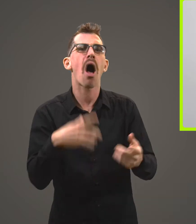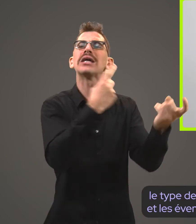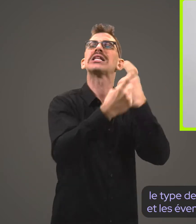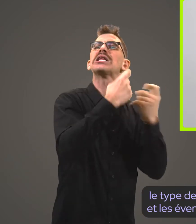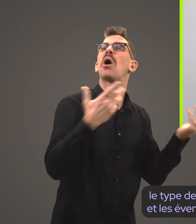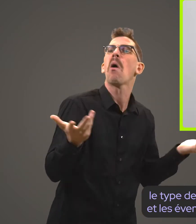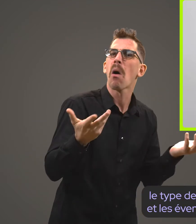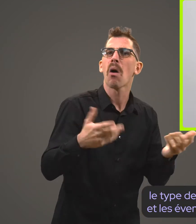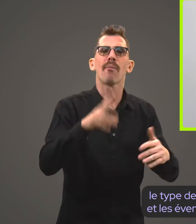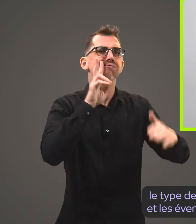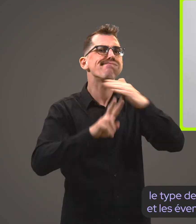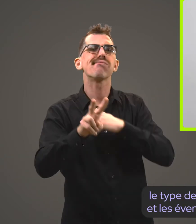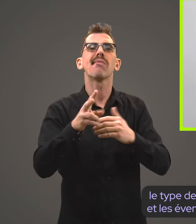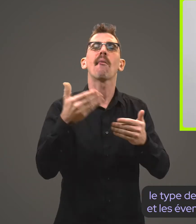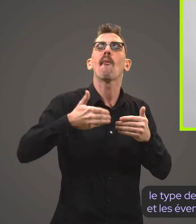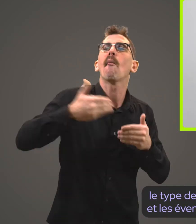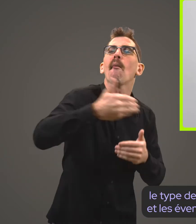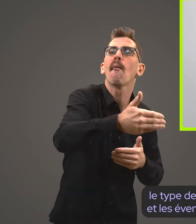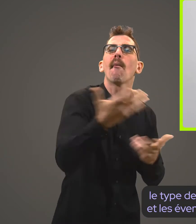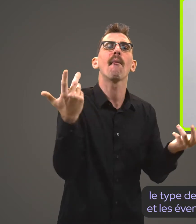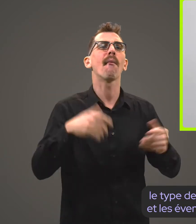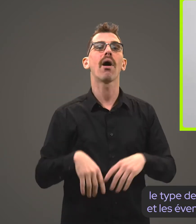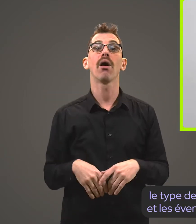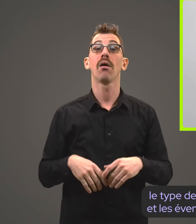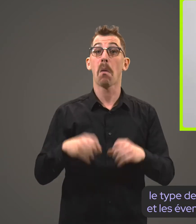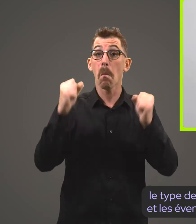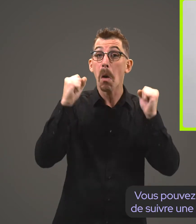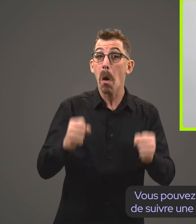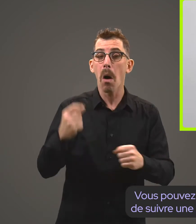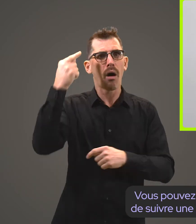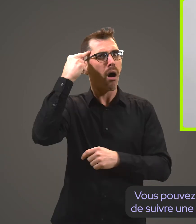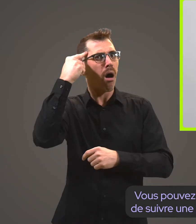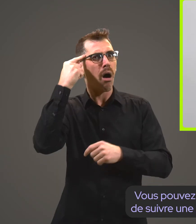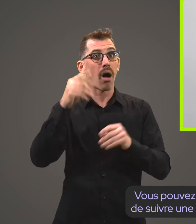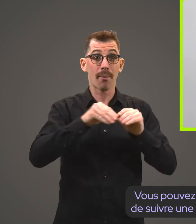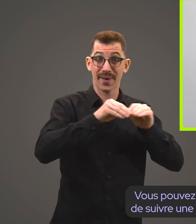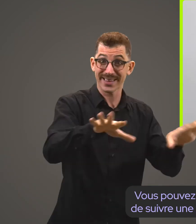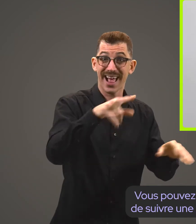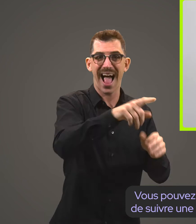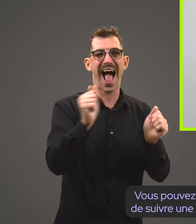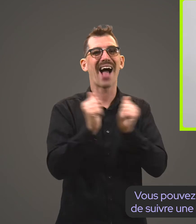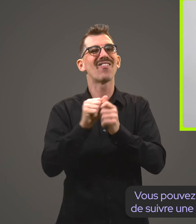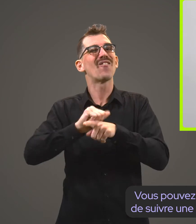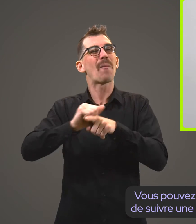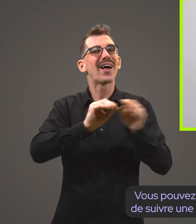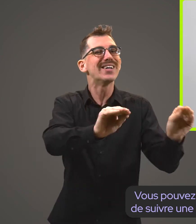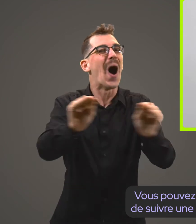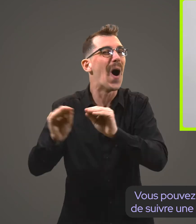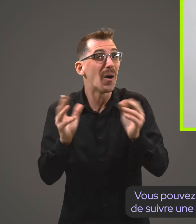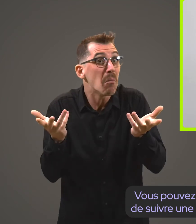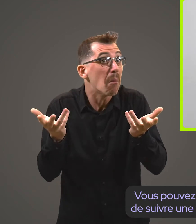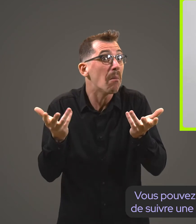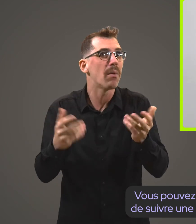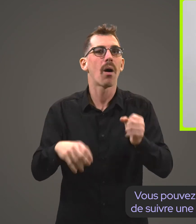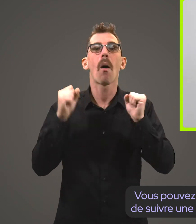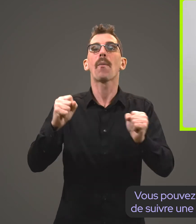interview, the line of questioning, and any deadlines. You may also want to consider getting media